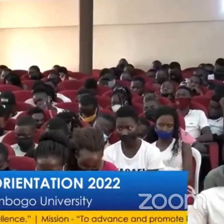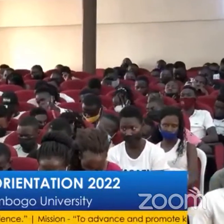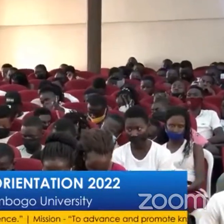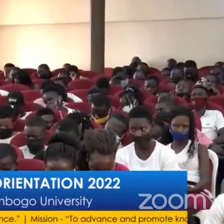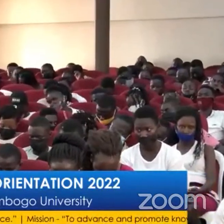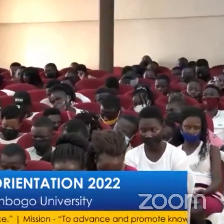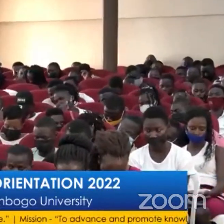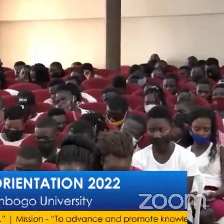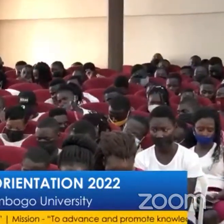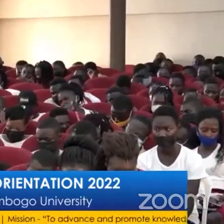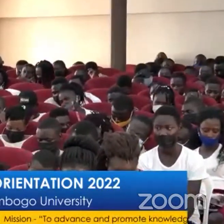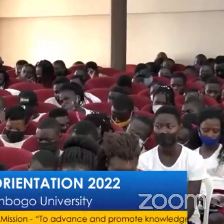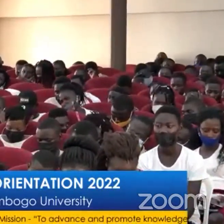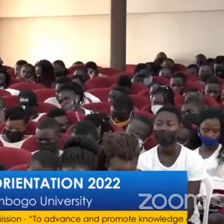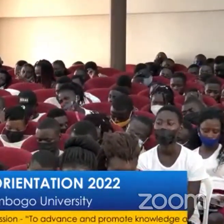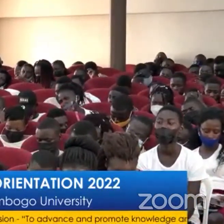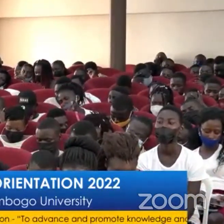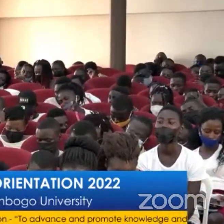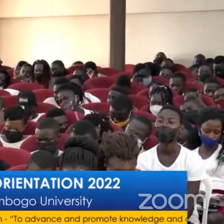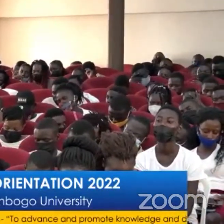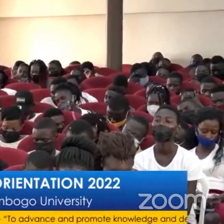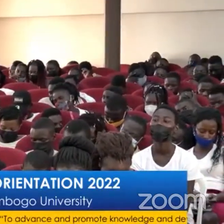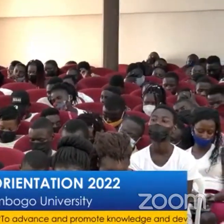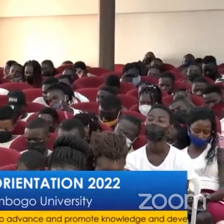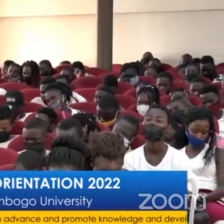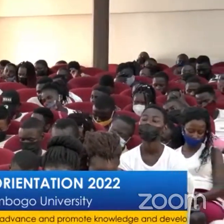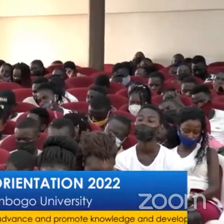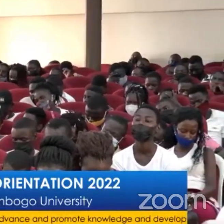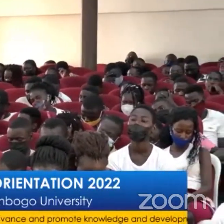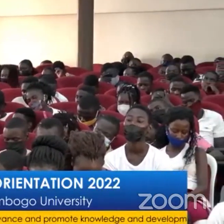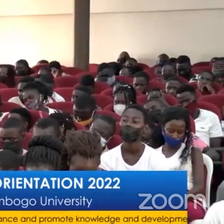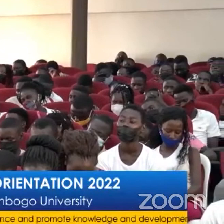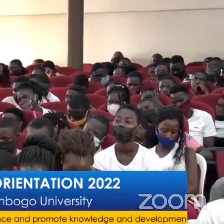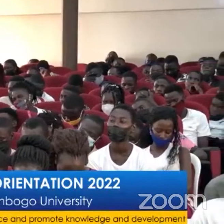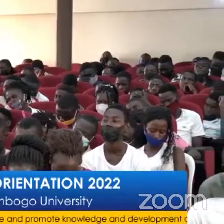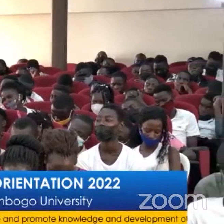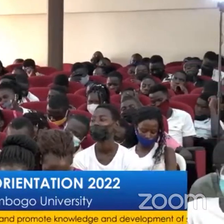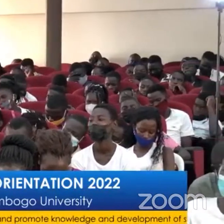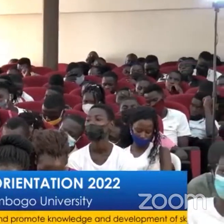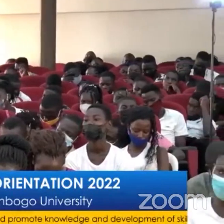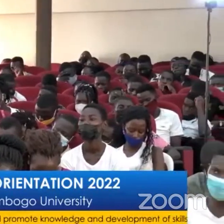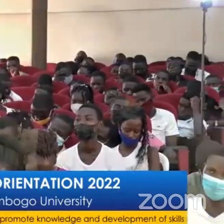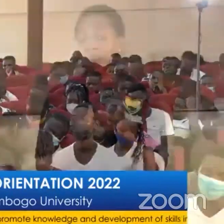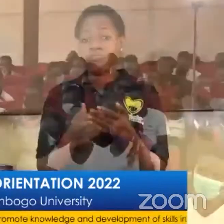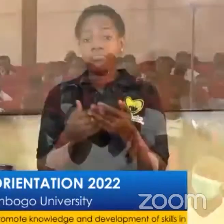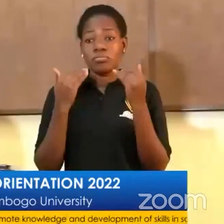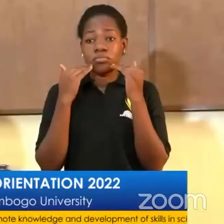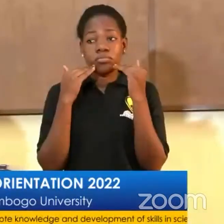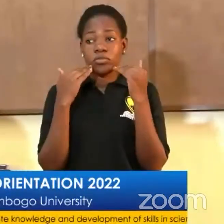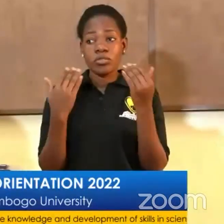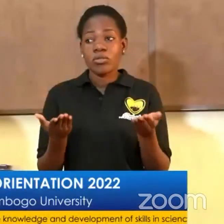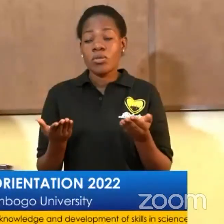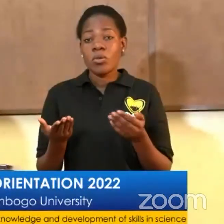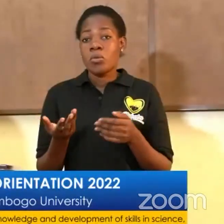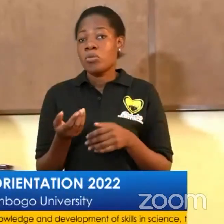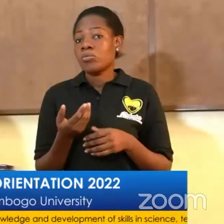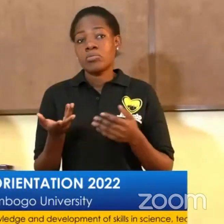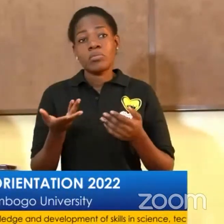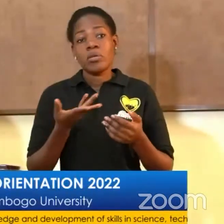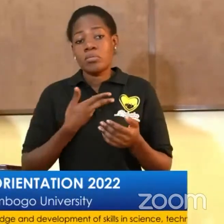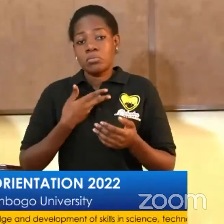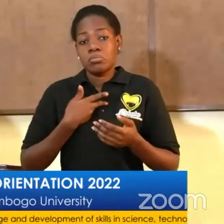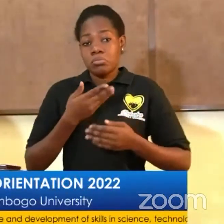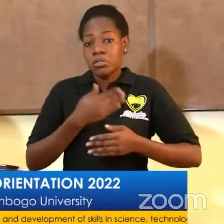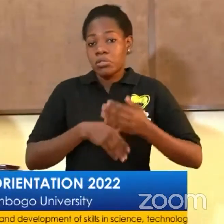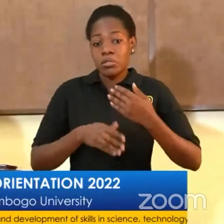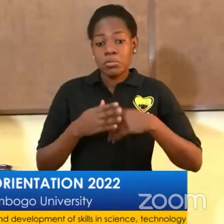About disability students, yesterday they explained it to you. Some of you don't know that you have disabilities, but